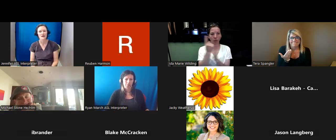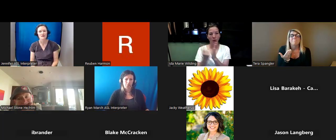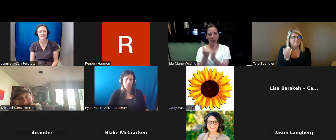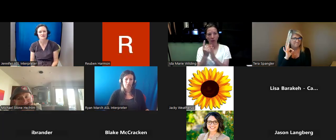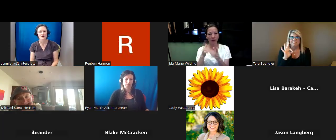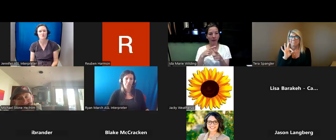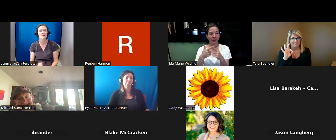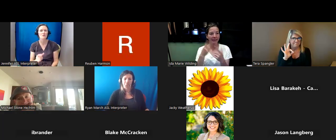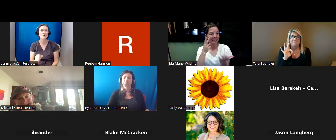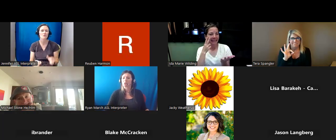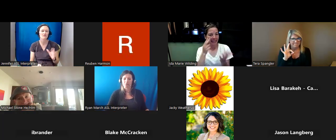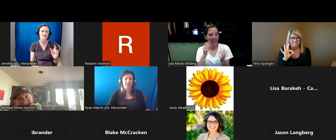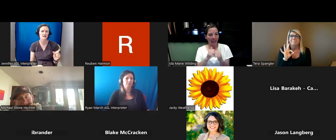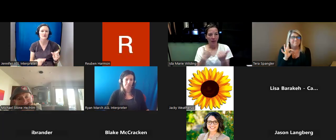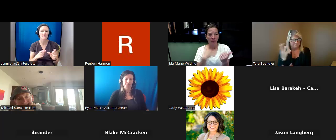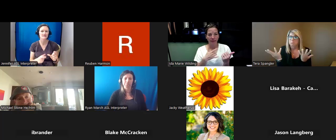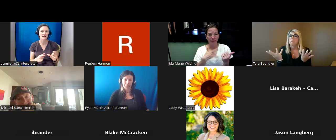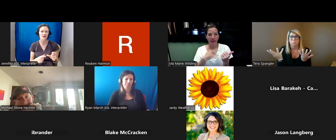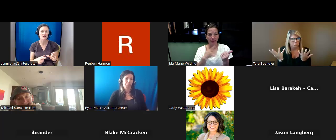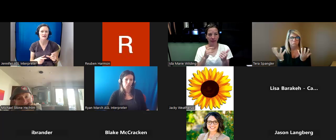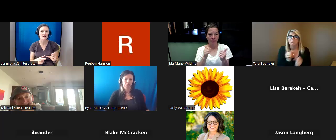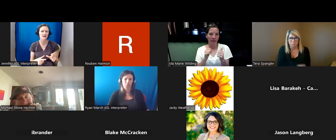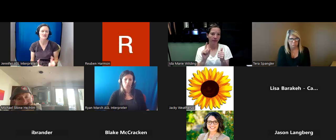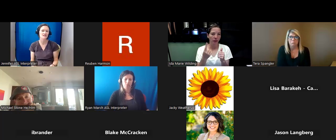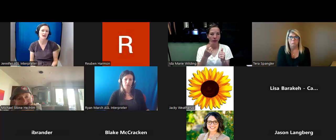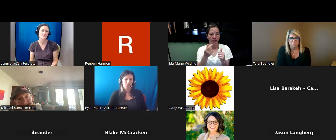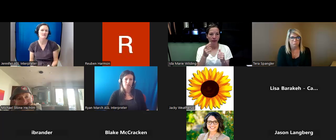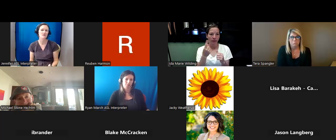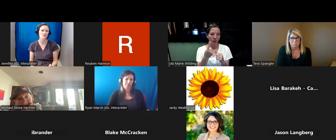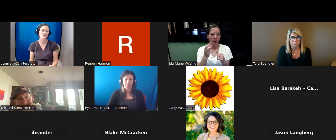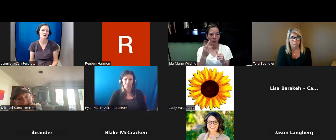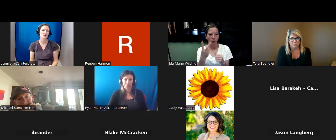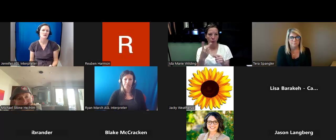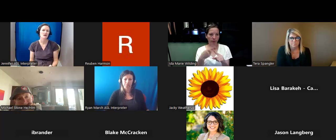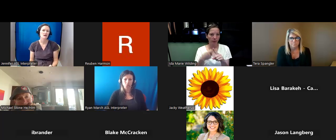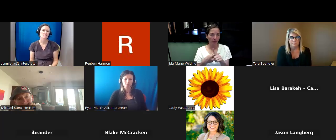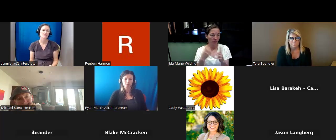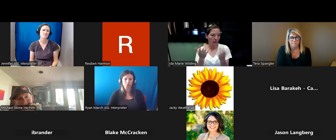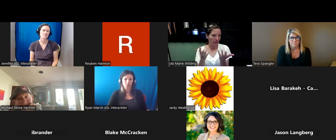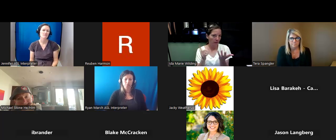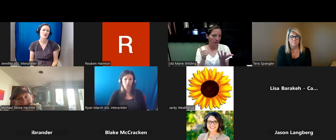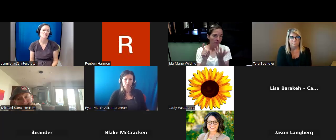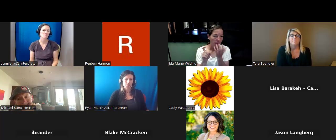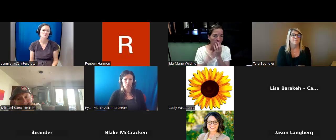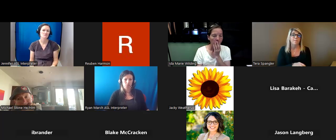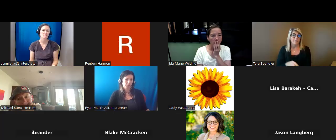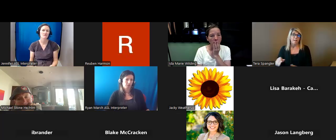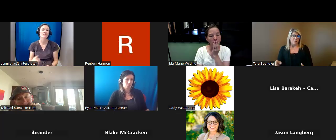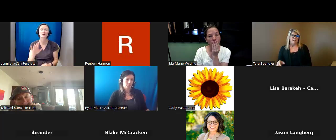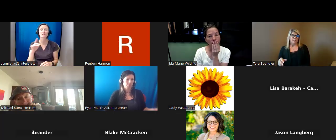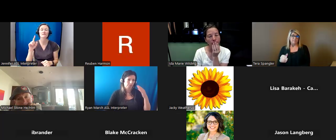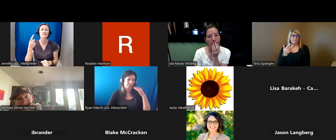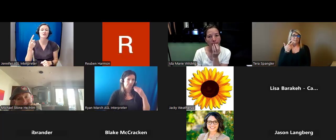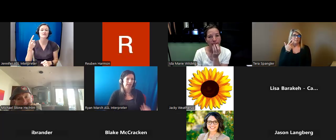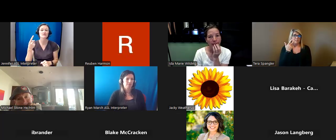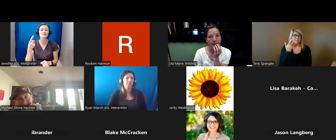go ahead and start with the Perfect. first hour and then the second hour of the meeting and see how we feel, um, you know,